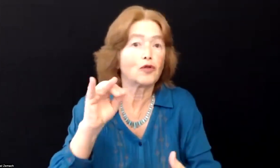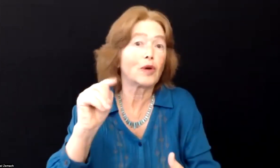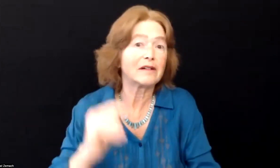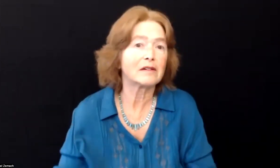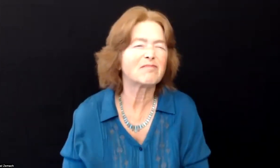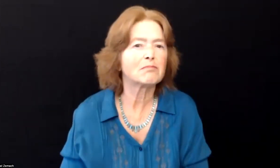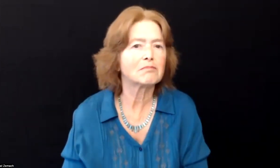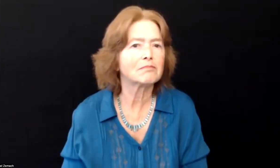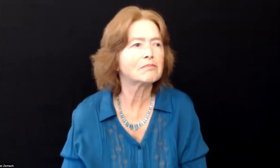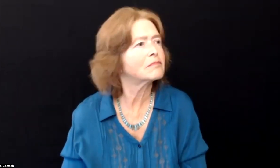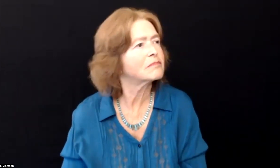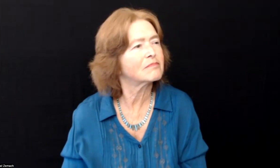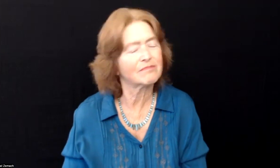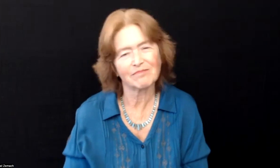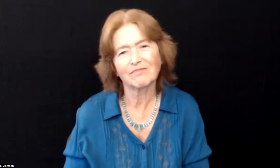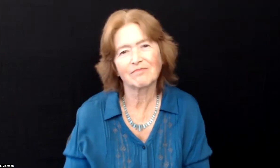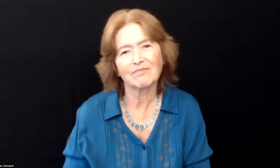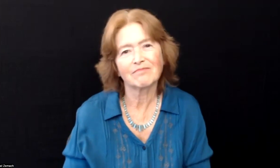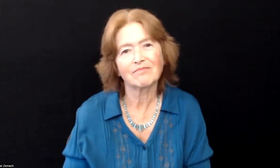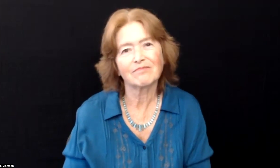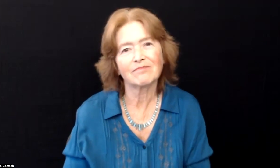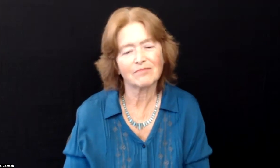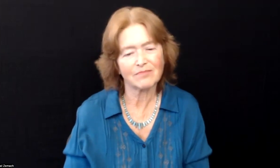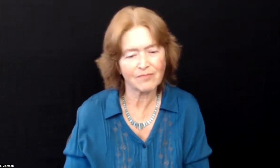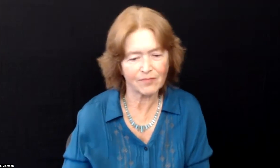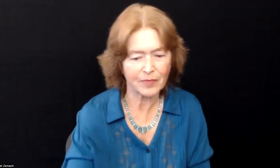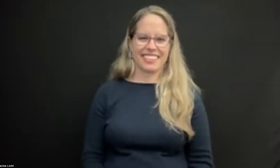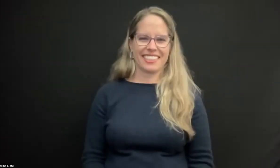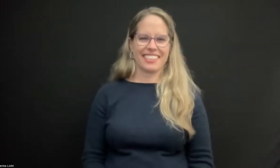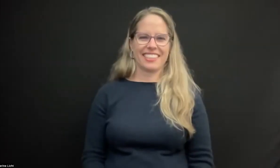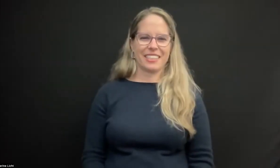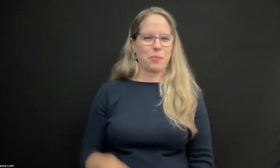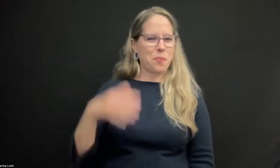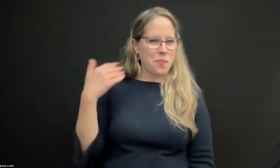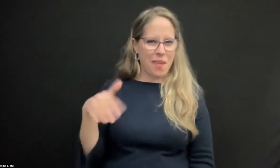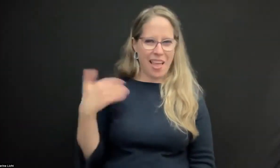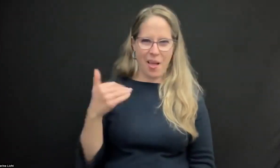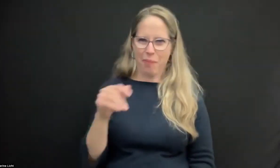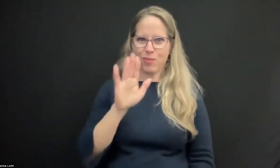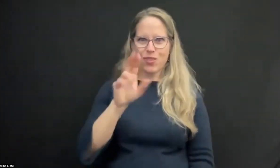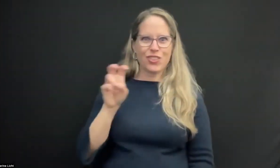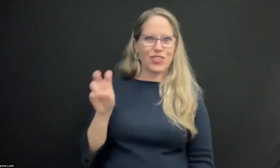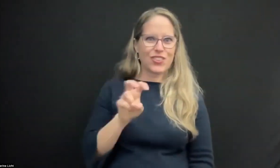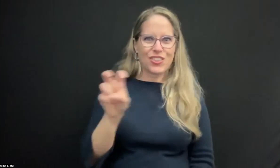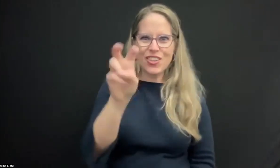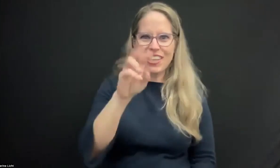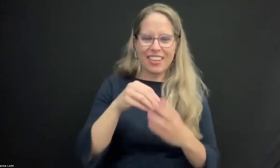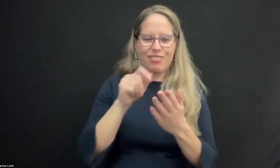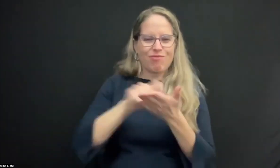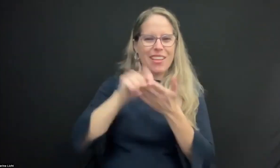compel me to do it. This is Trina. Wow, that's quite